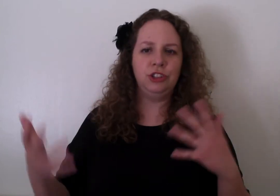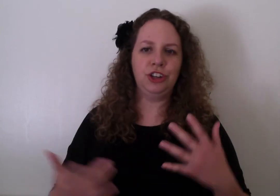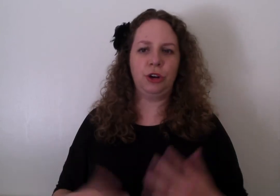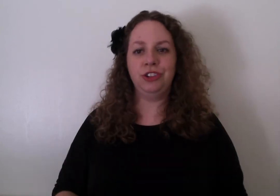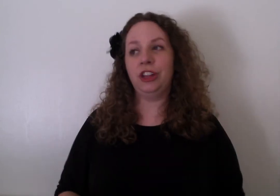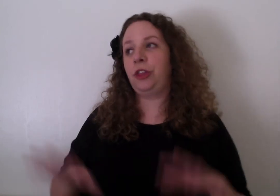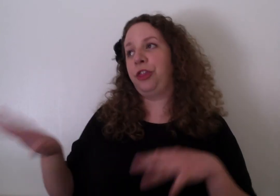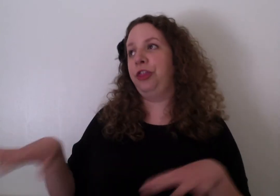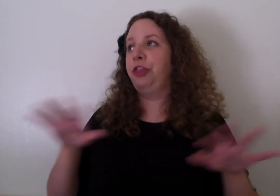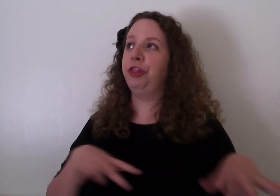your goal and you're like,